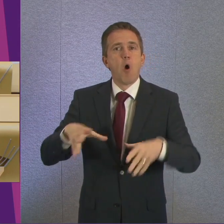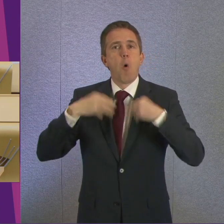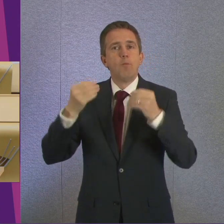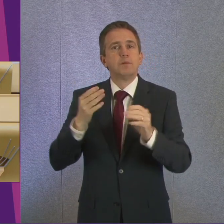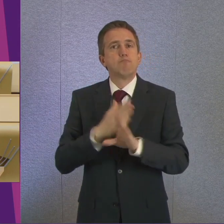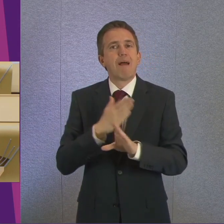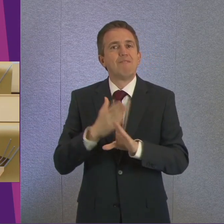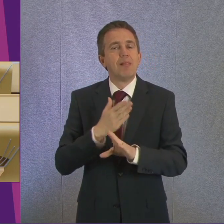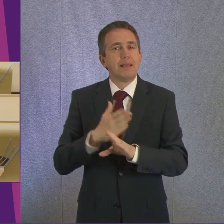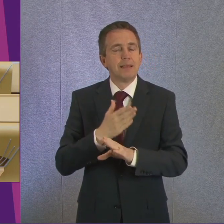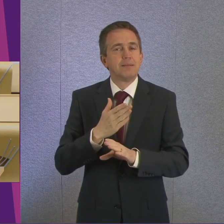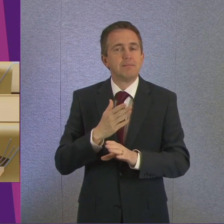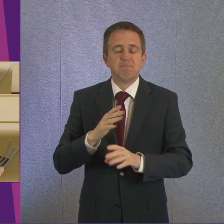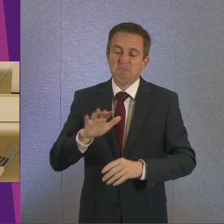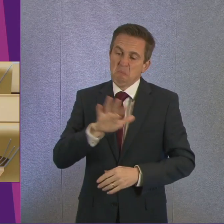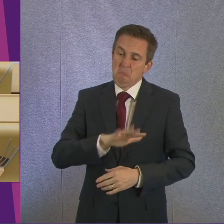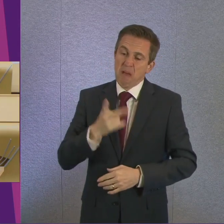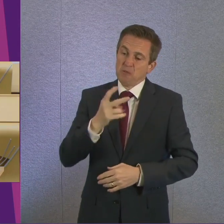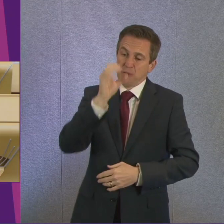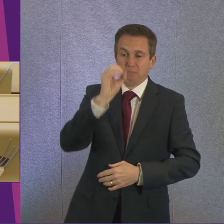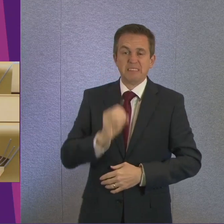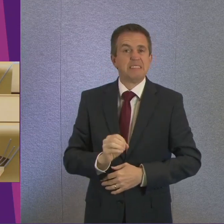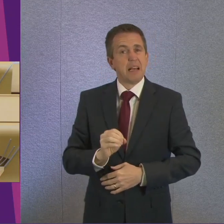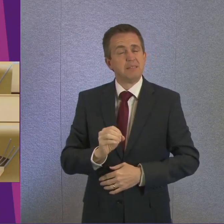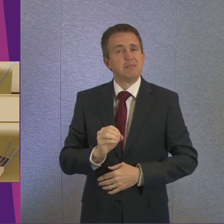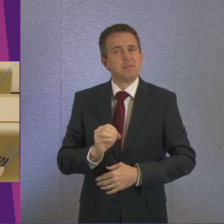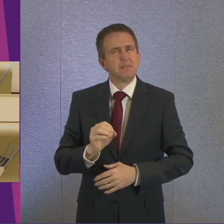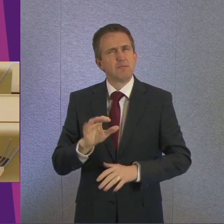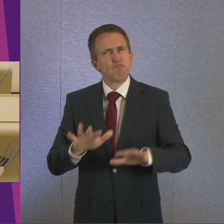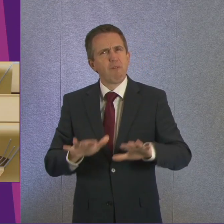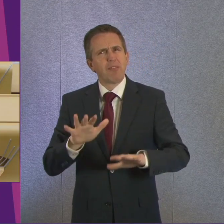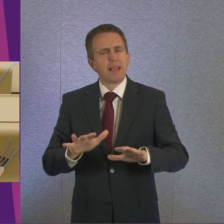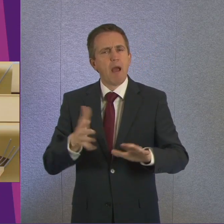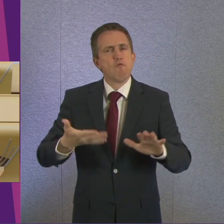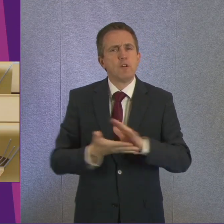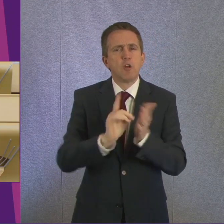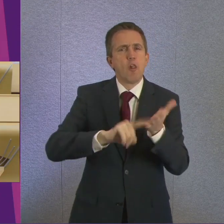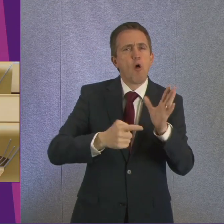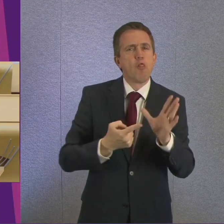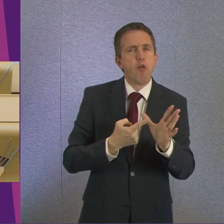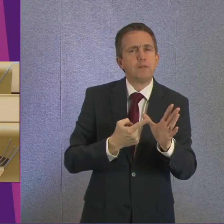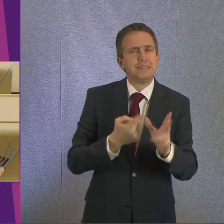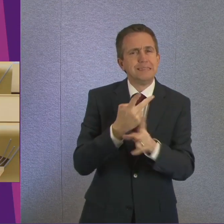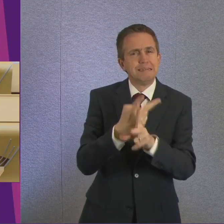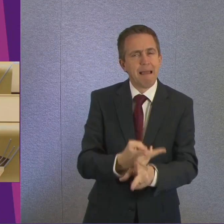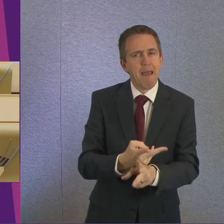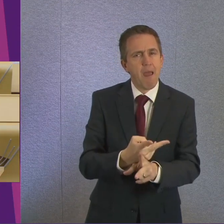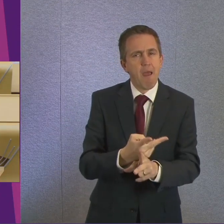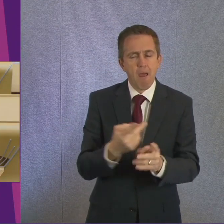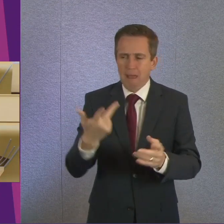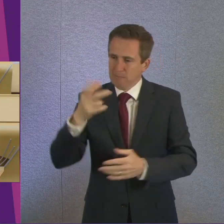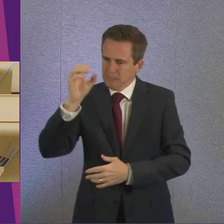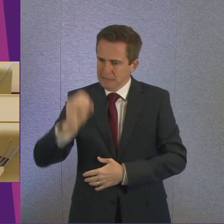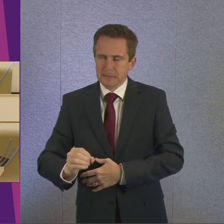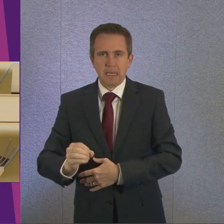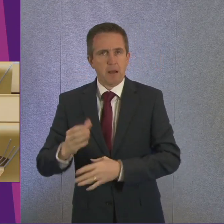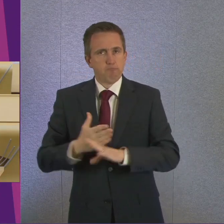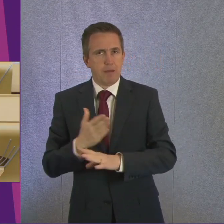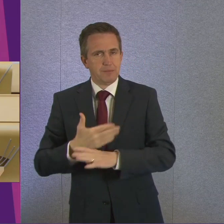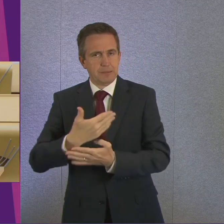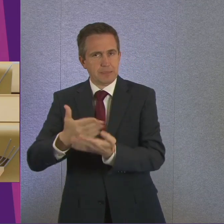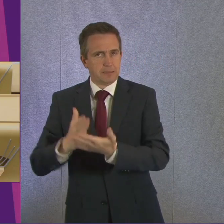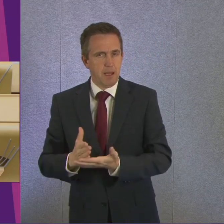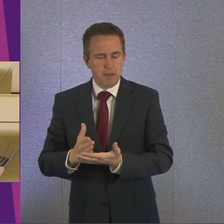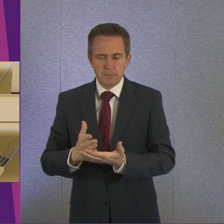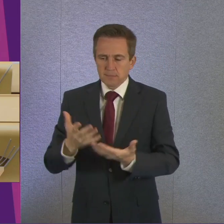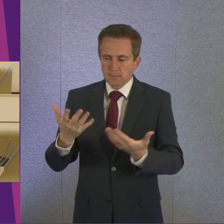enterprises. About 20% from memory are local authority-run care homes. So there is a real mix here in the